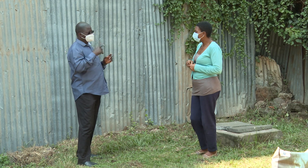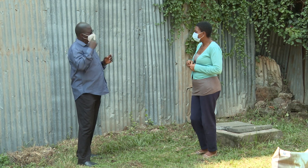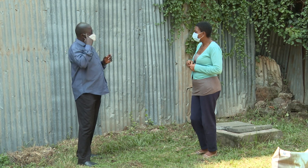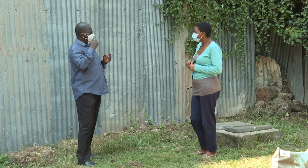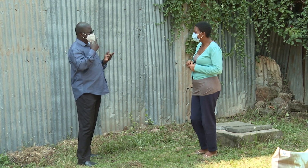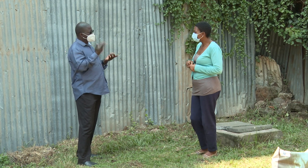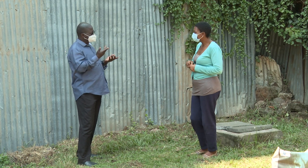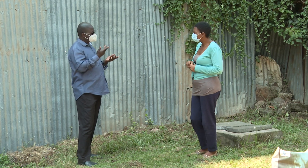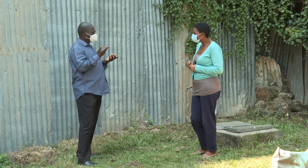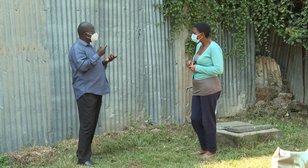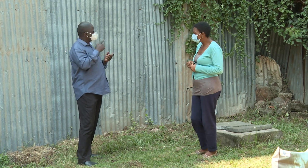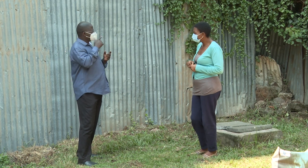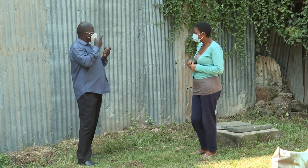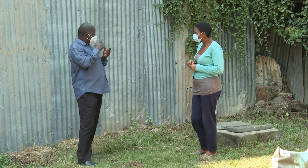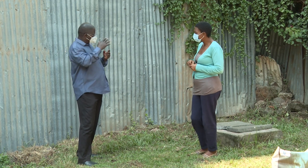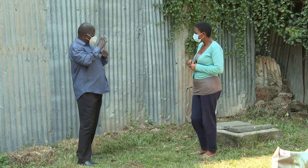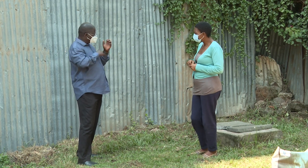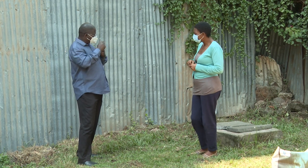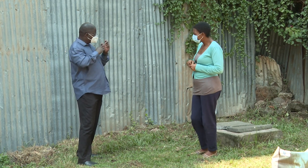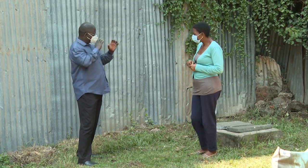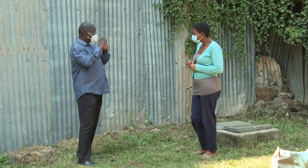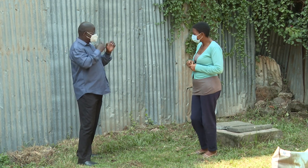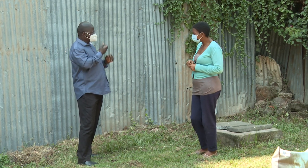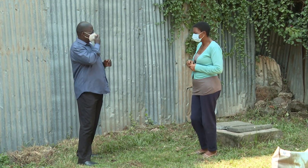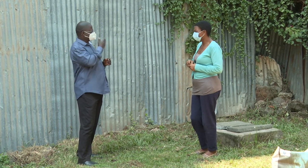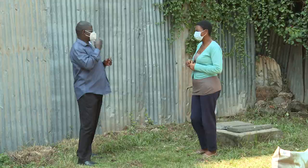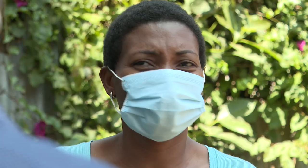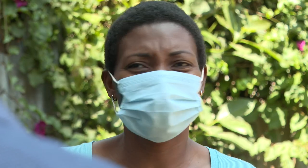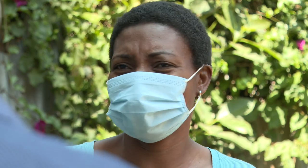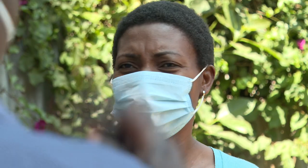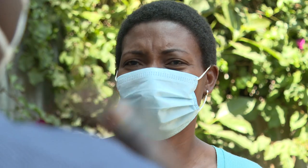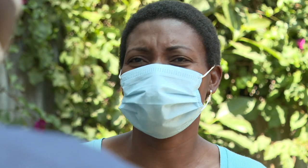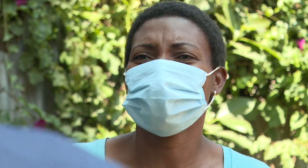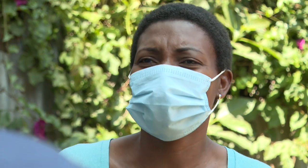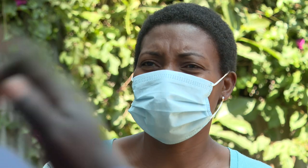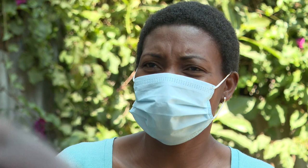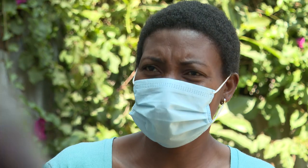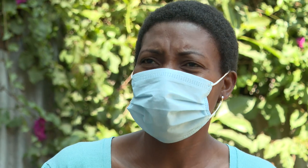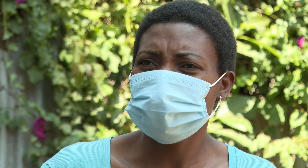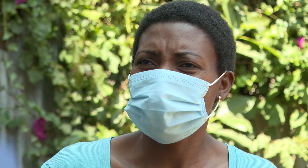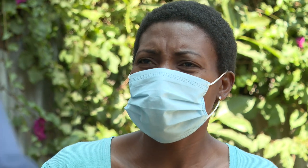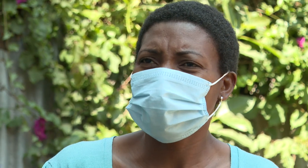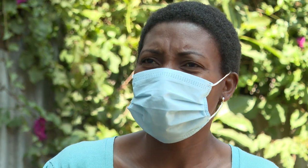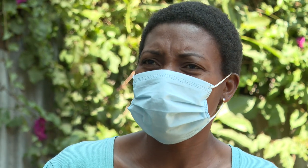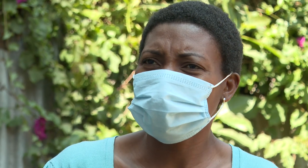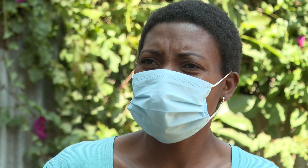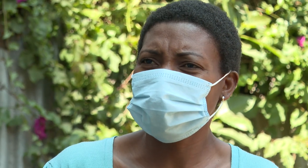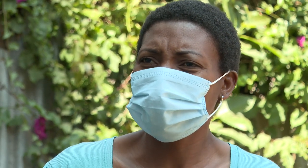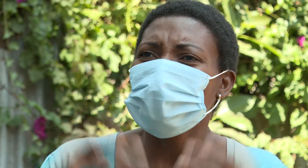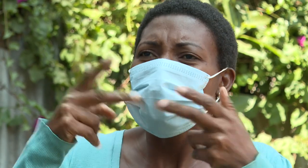Nixon Kakiri and his wife are both deaf, but they have known how to live with the condition for quite a